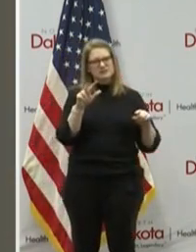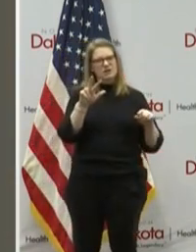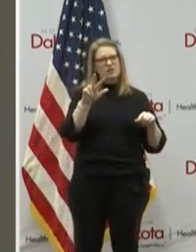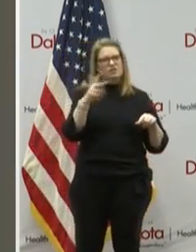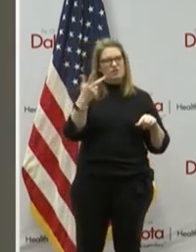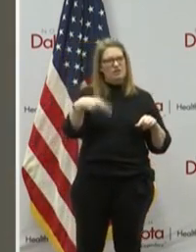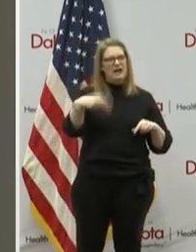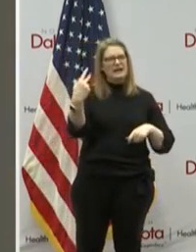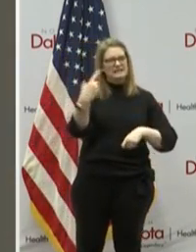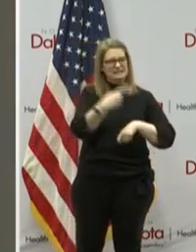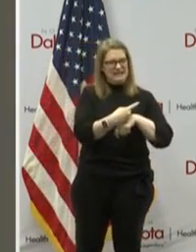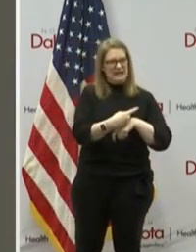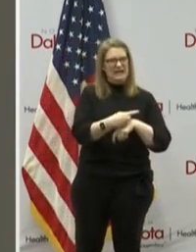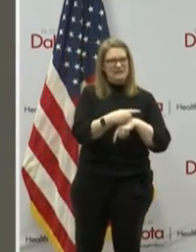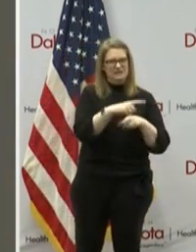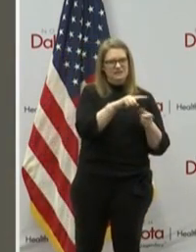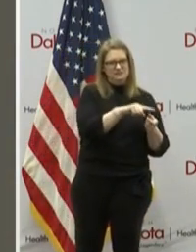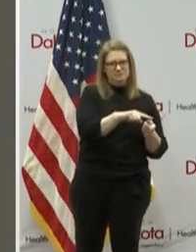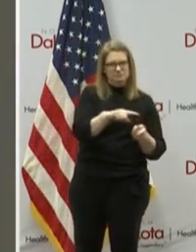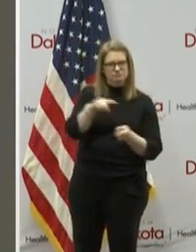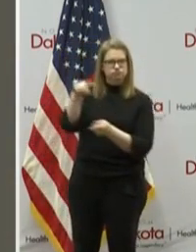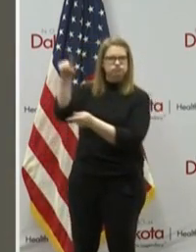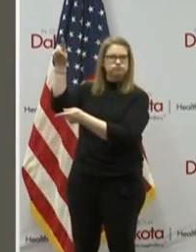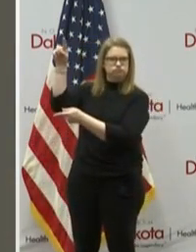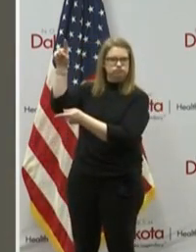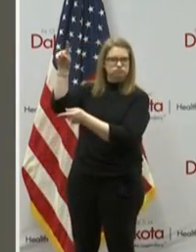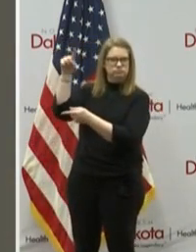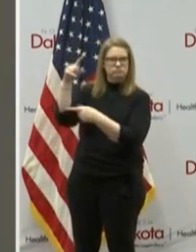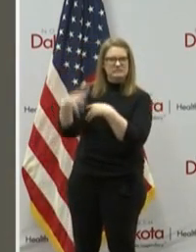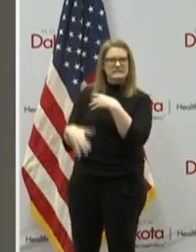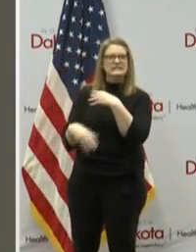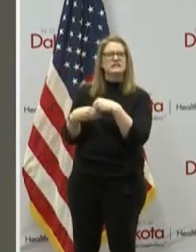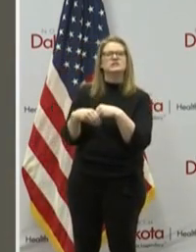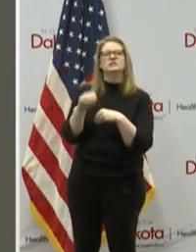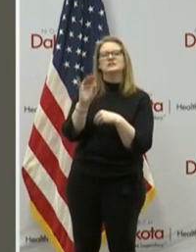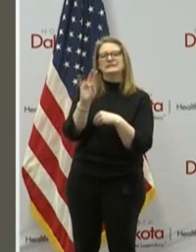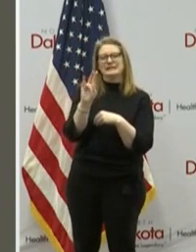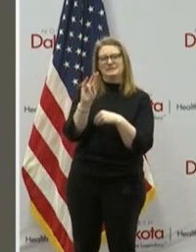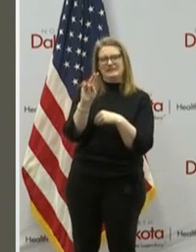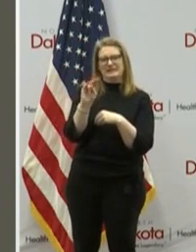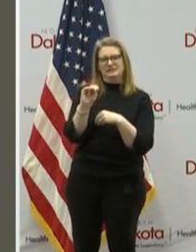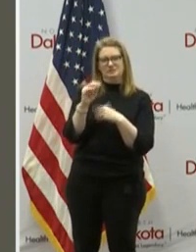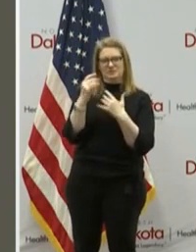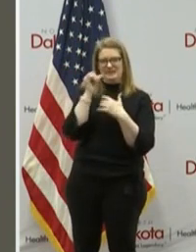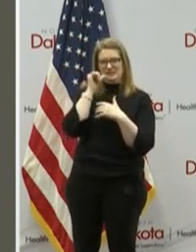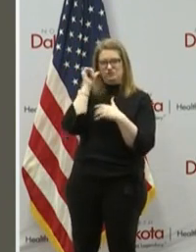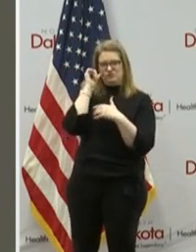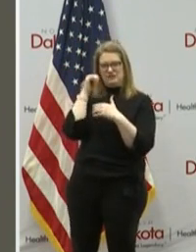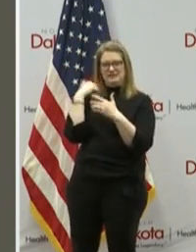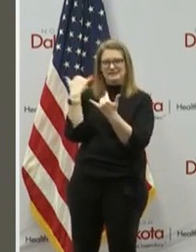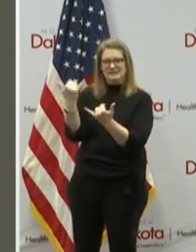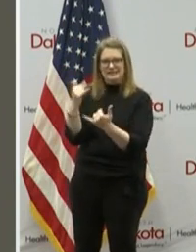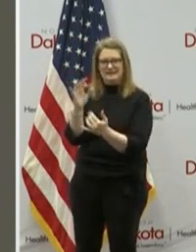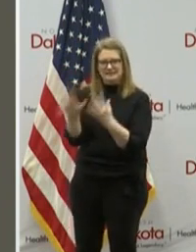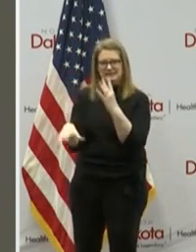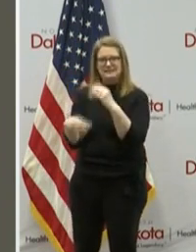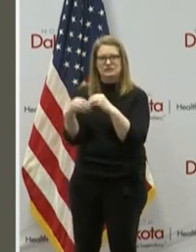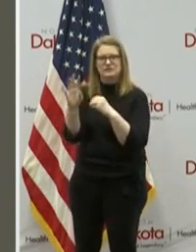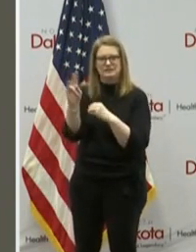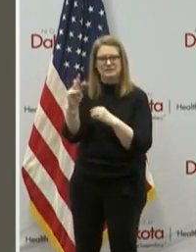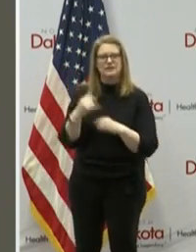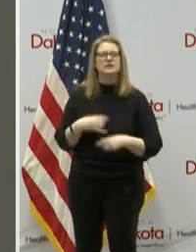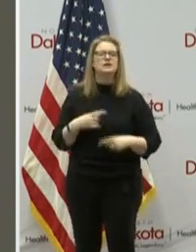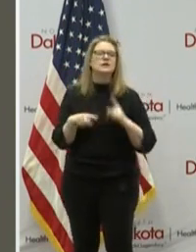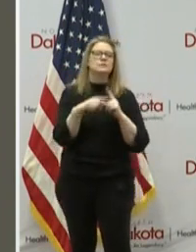biggest day in terms of a net increase of a net of 17 from yesterday to today. We're going to take a look again at positive